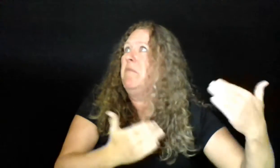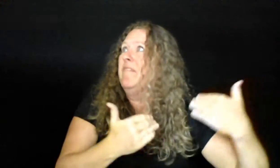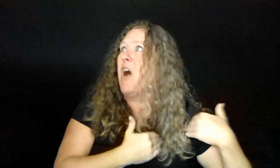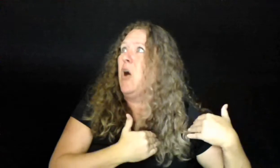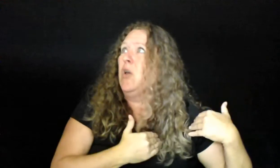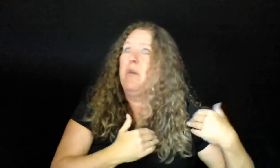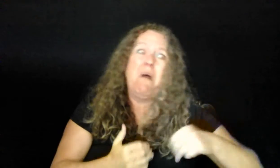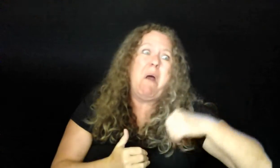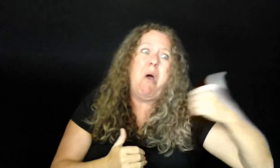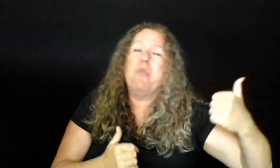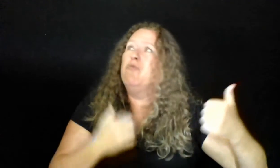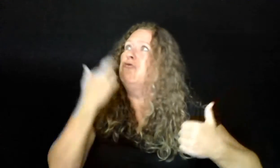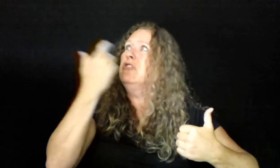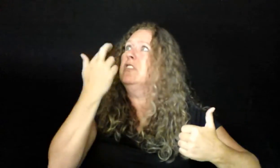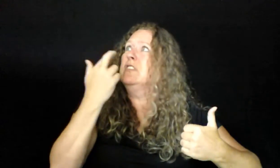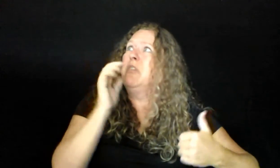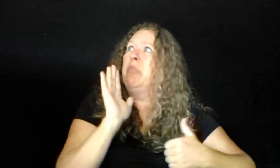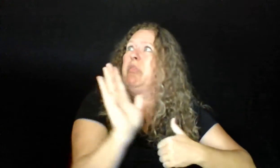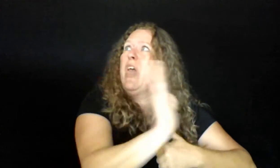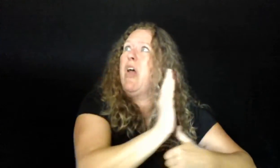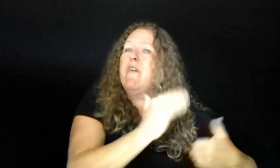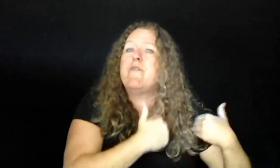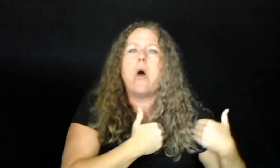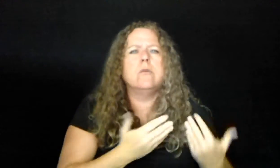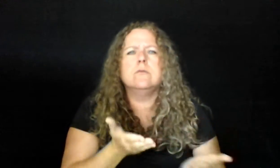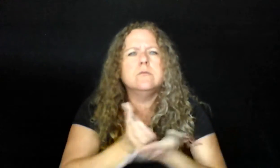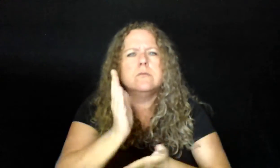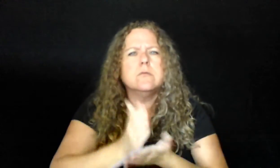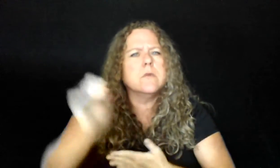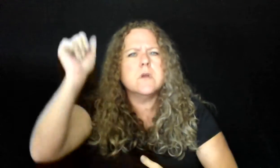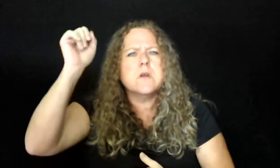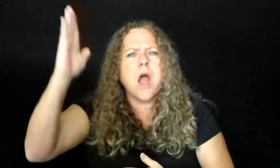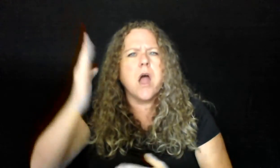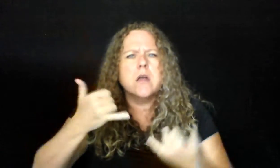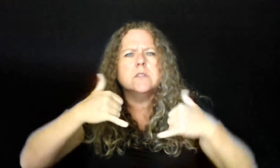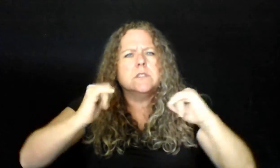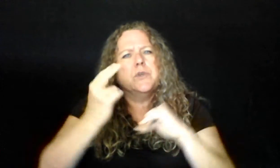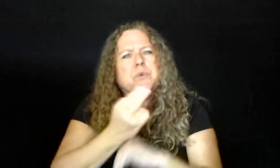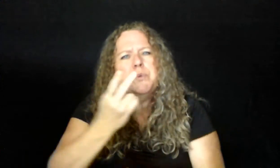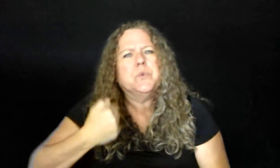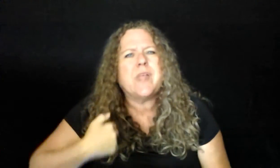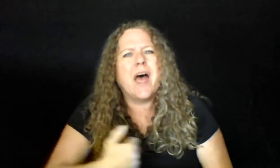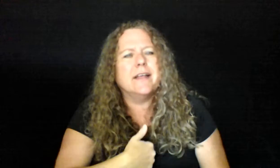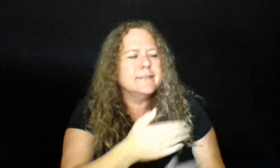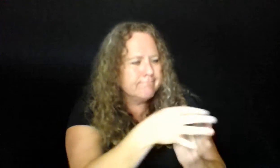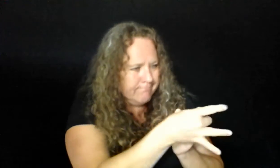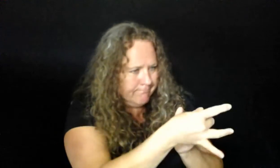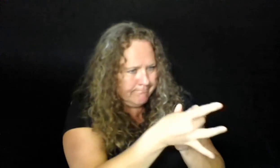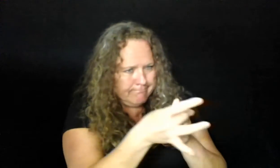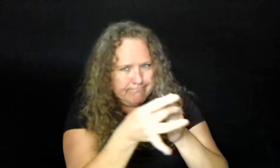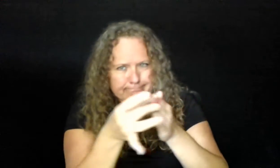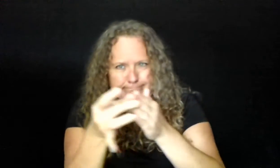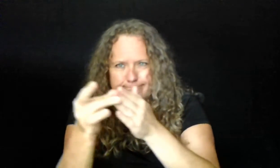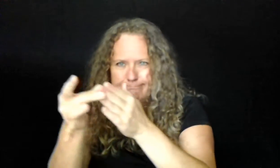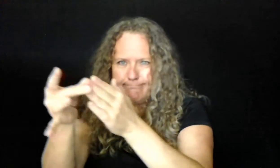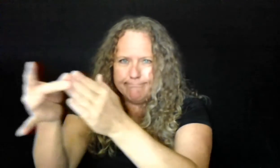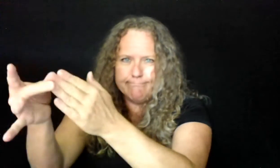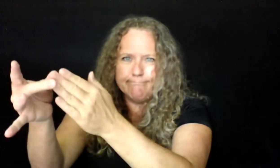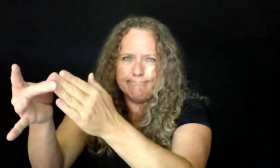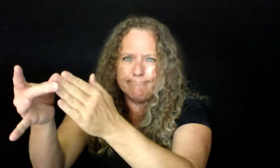course correction. God can still use us, even on our present heading. It's also a reminder that if God is calling us